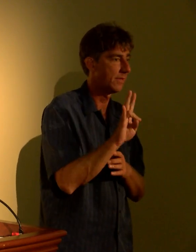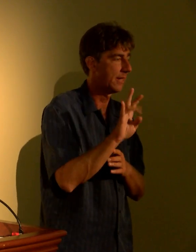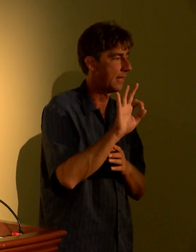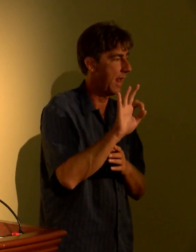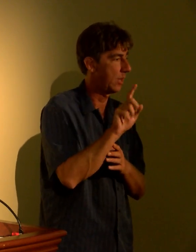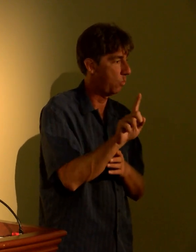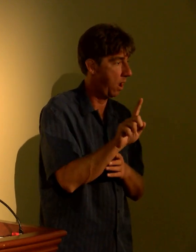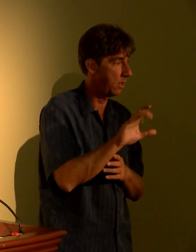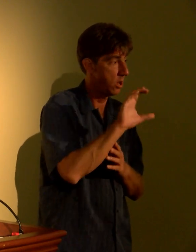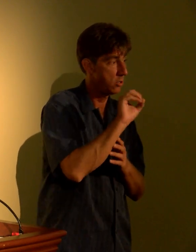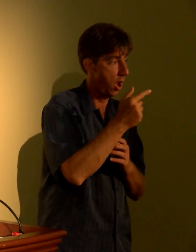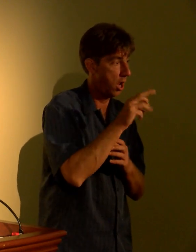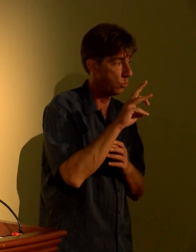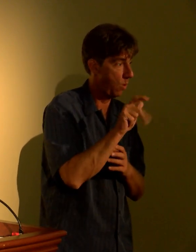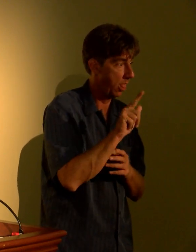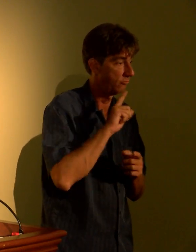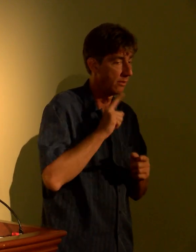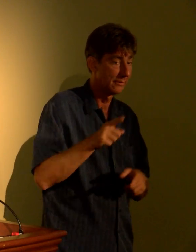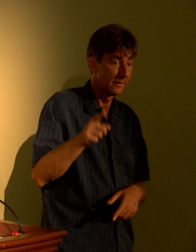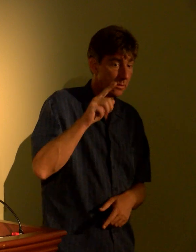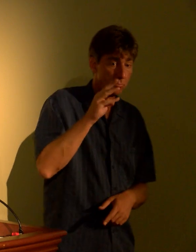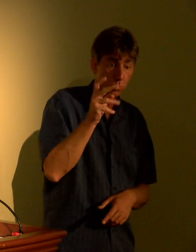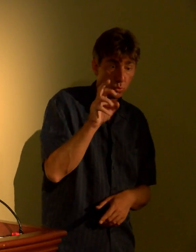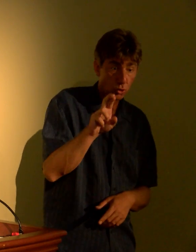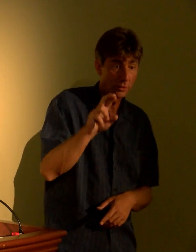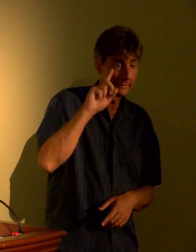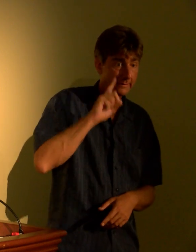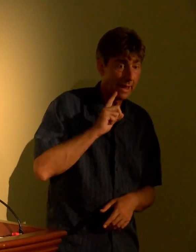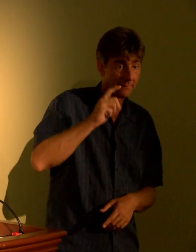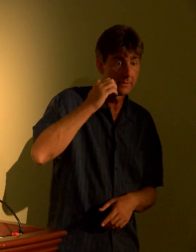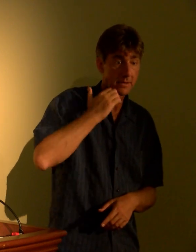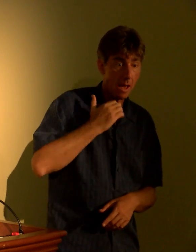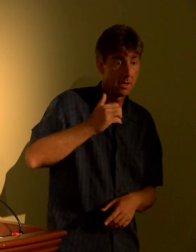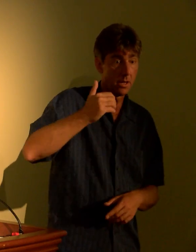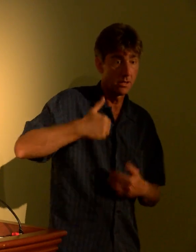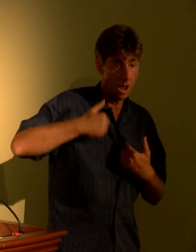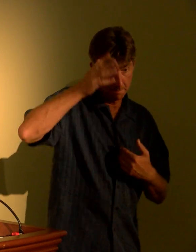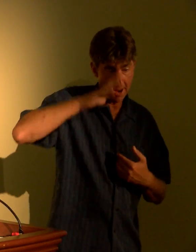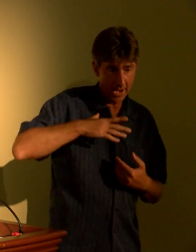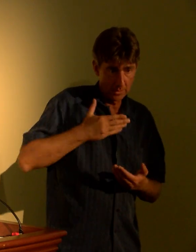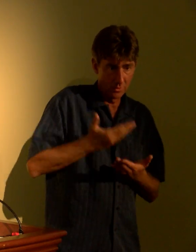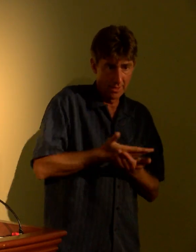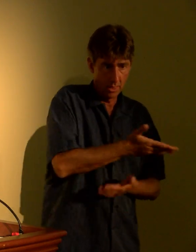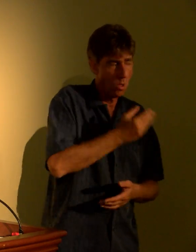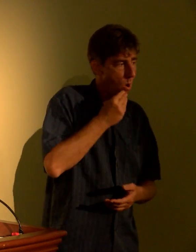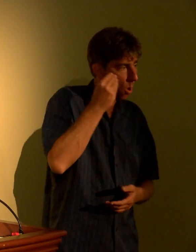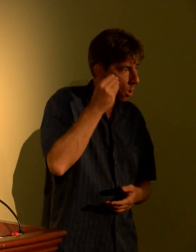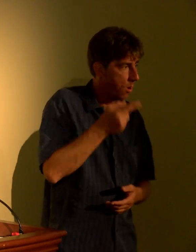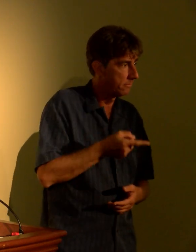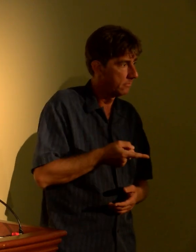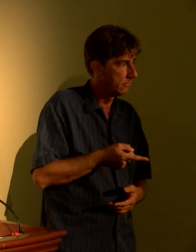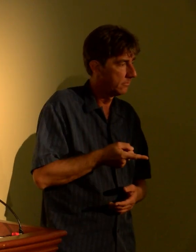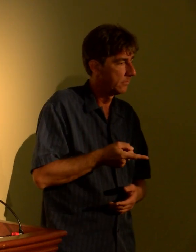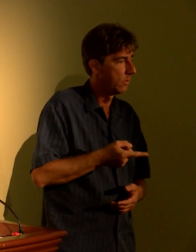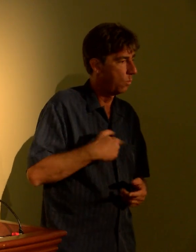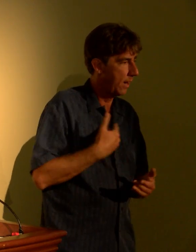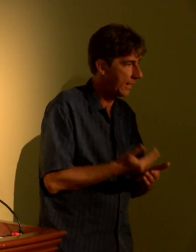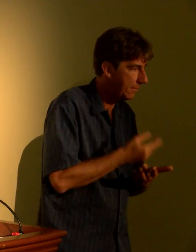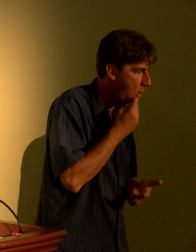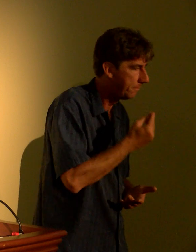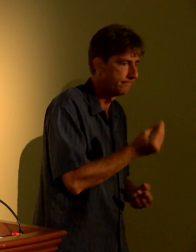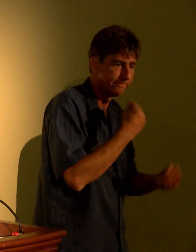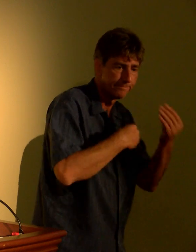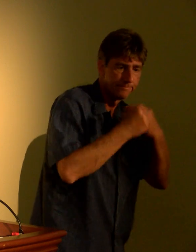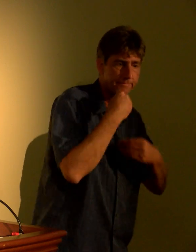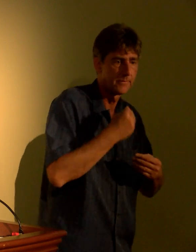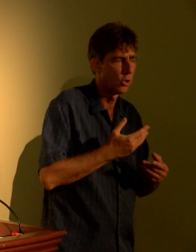1791, Cogswell writes, "Brewster, the deaf and dumb young man, was at my house when I came home. He tarried and dined here. He appears to